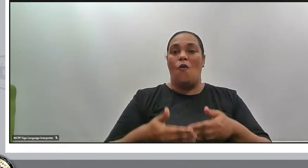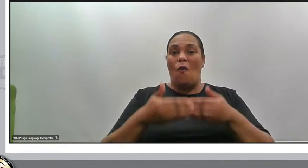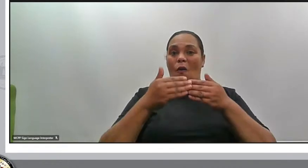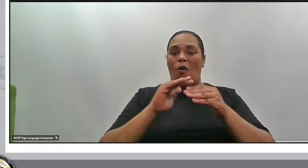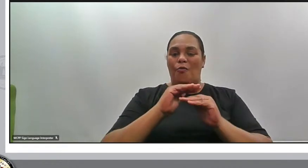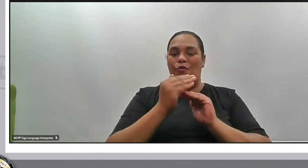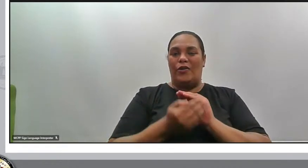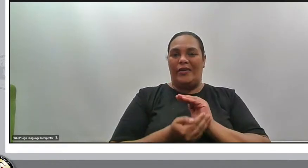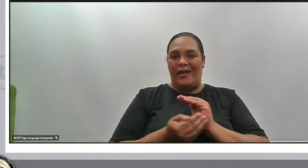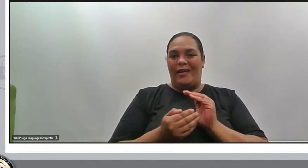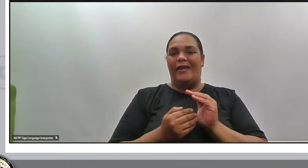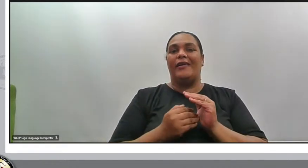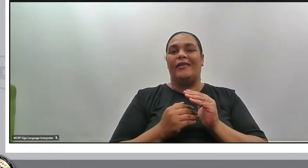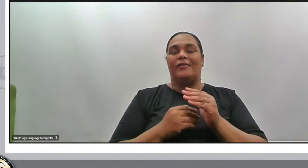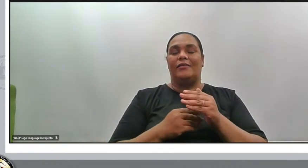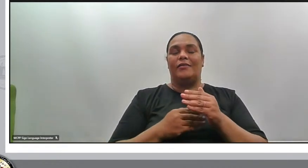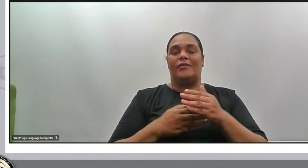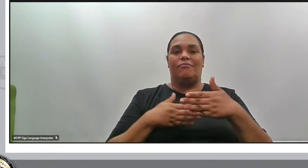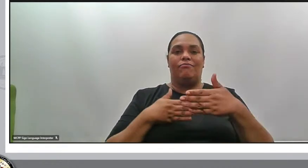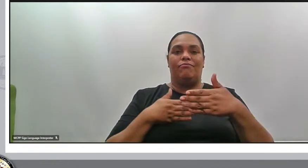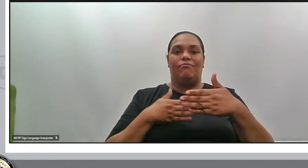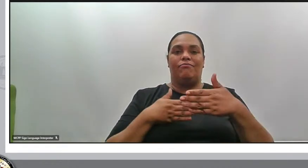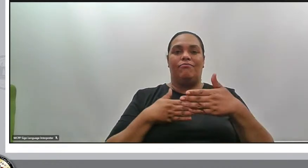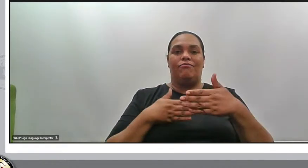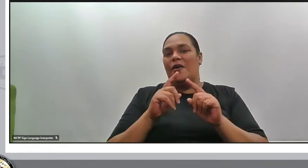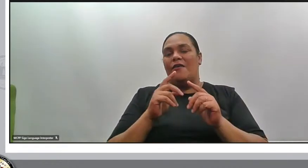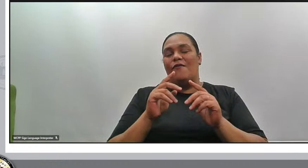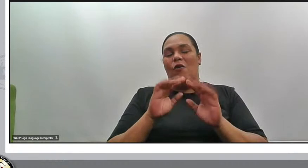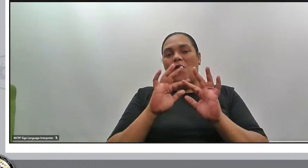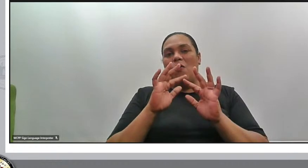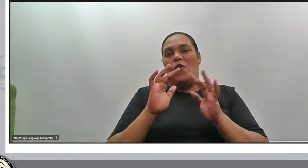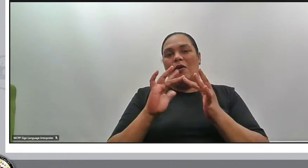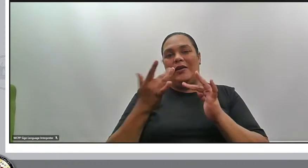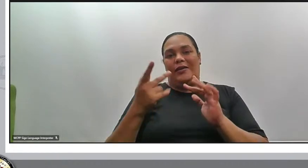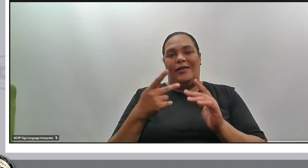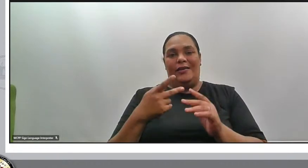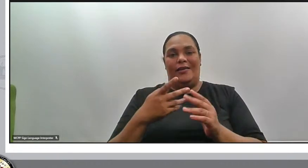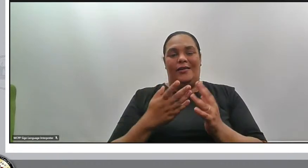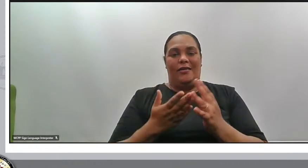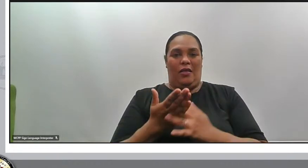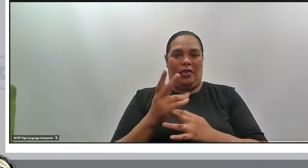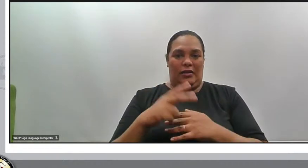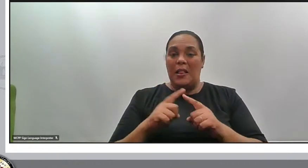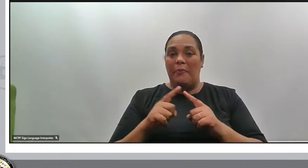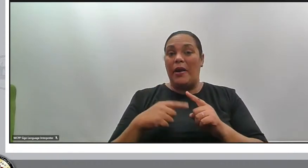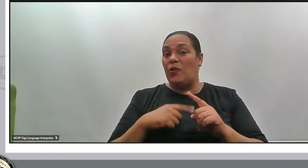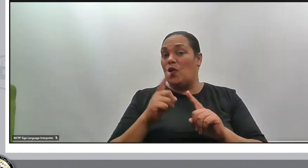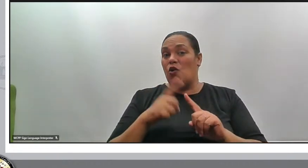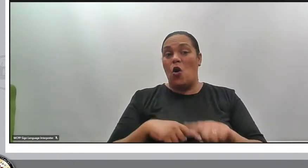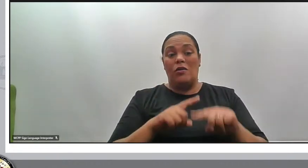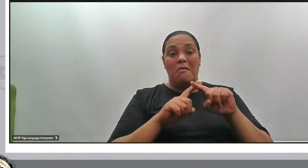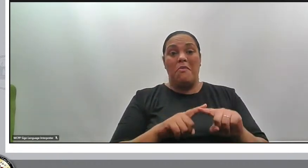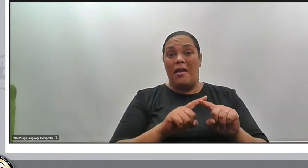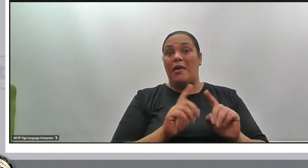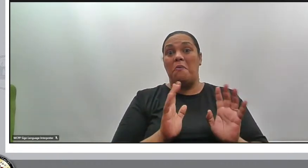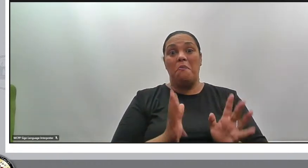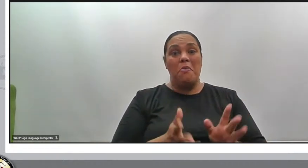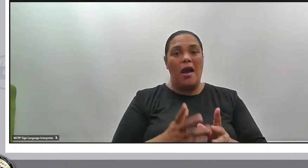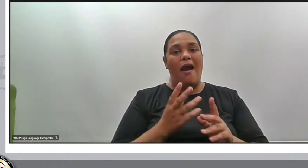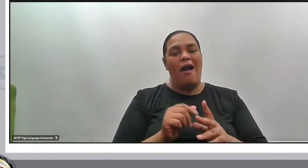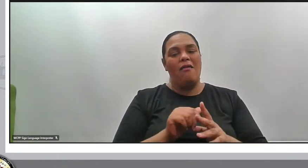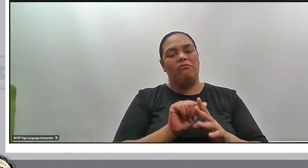line against cybersecurity threats. But we also know that we cannot entirely rely on that. There are